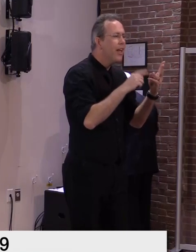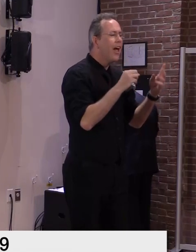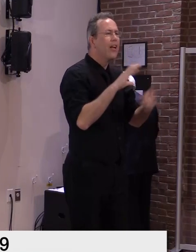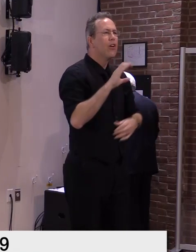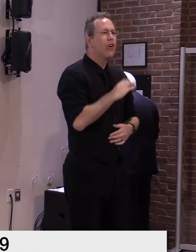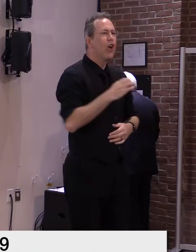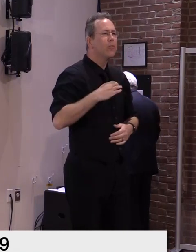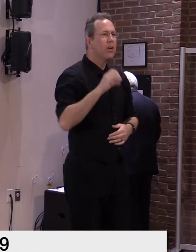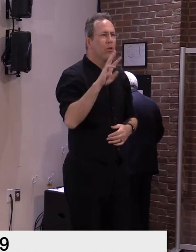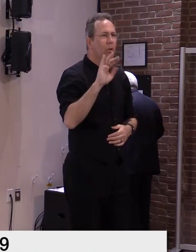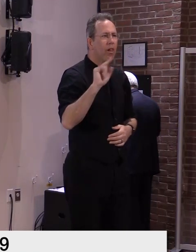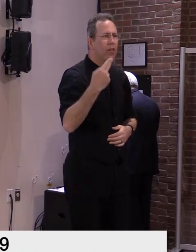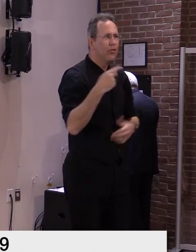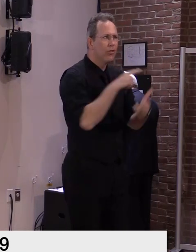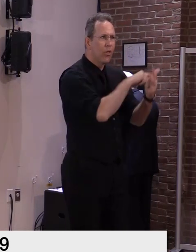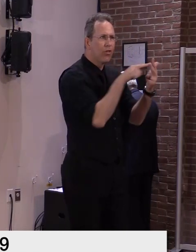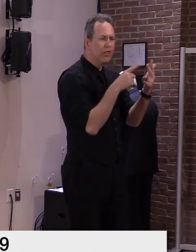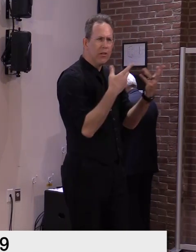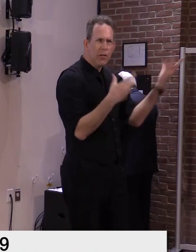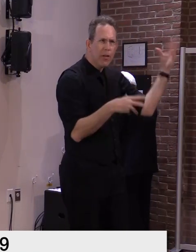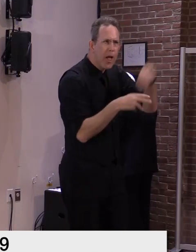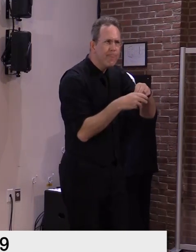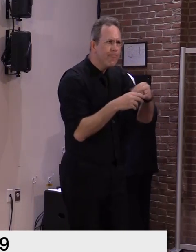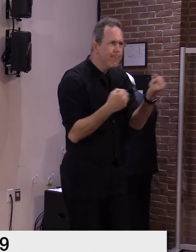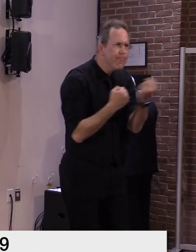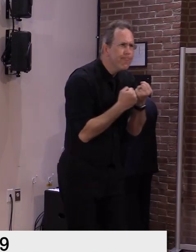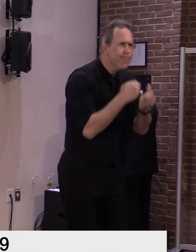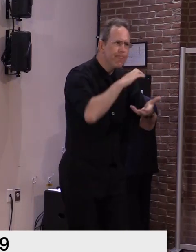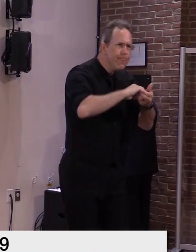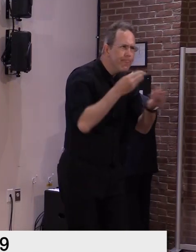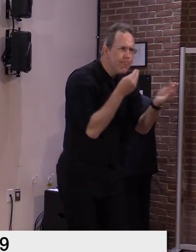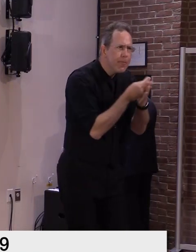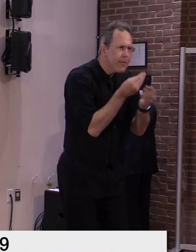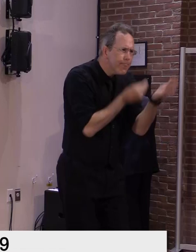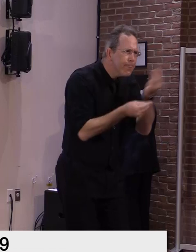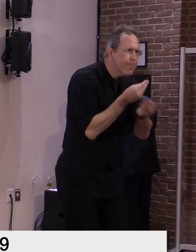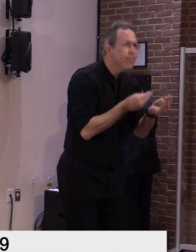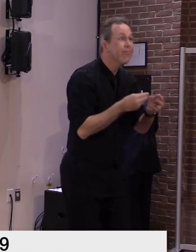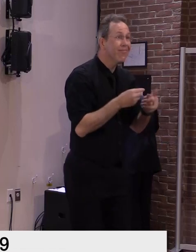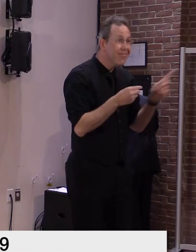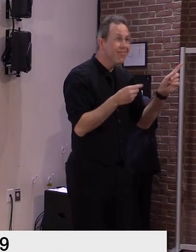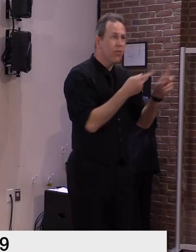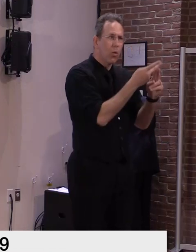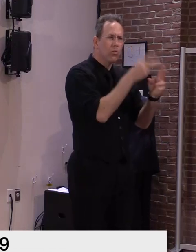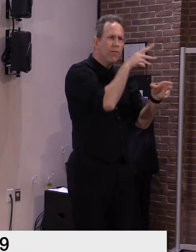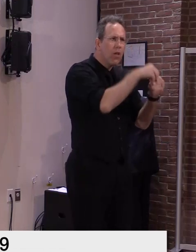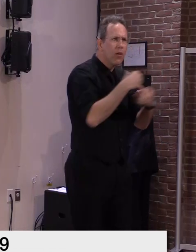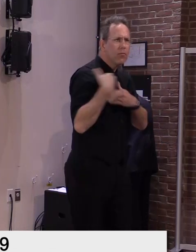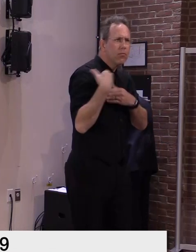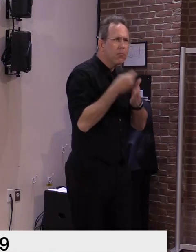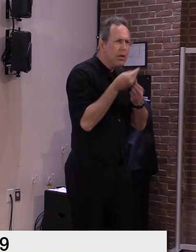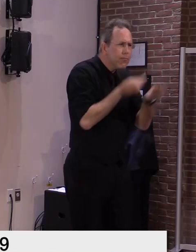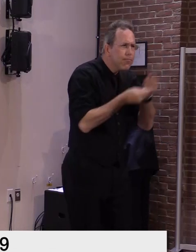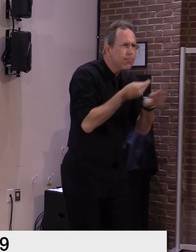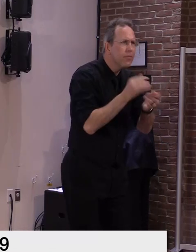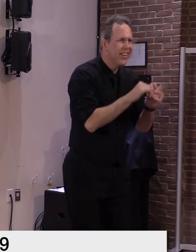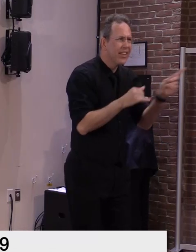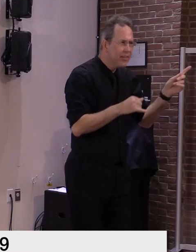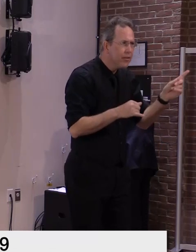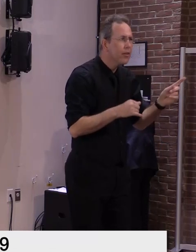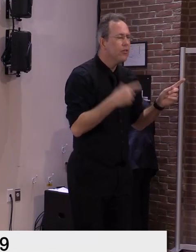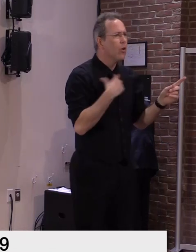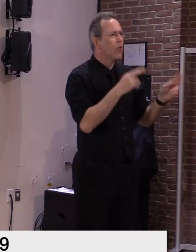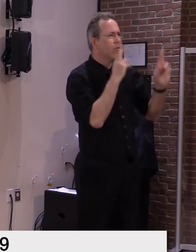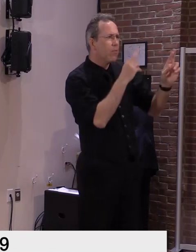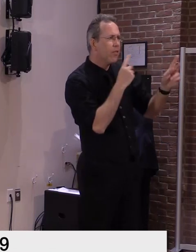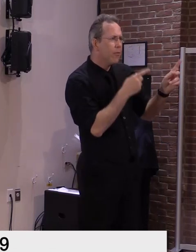Sanders, who chairs the Budget Committee, and Congressman Welch, who is well-respected on both sides of the aisle. Their